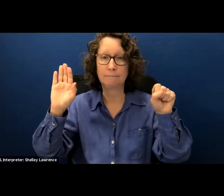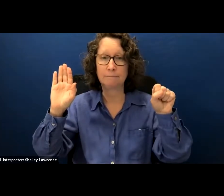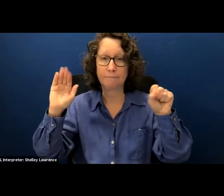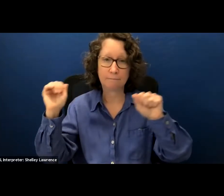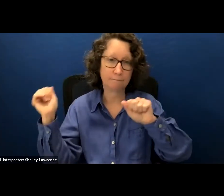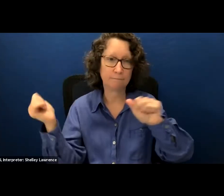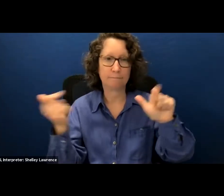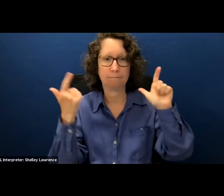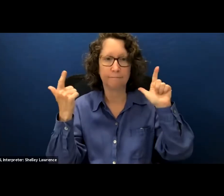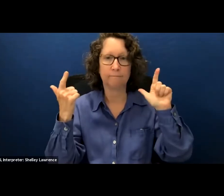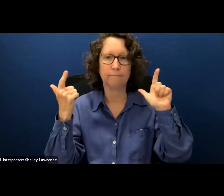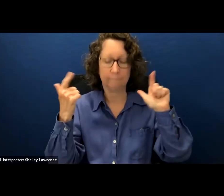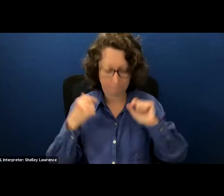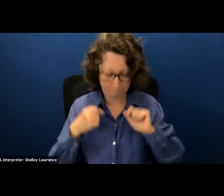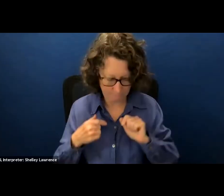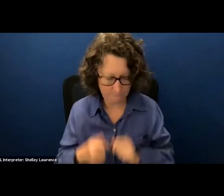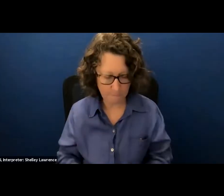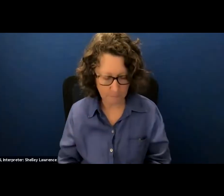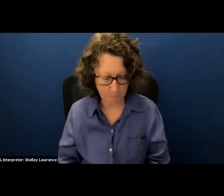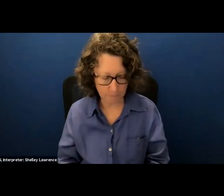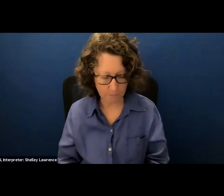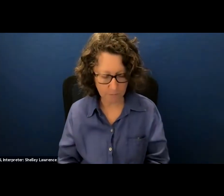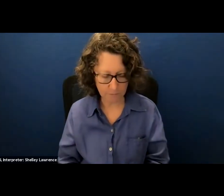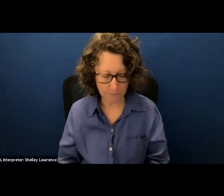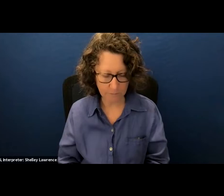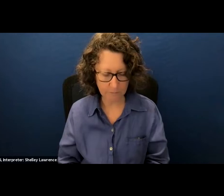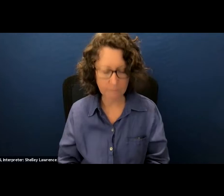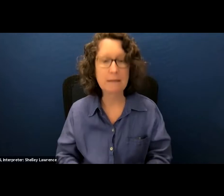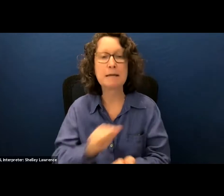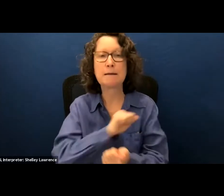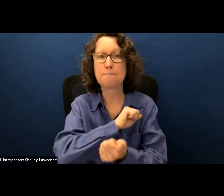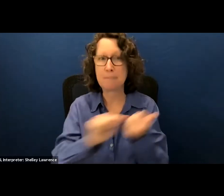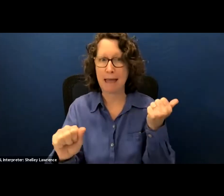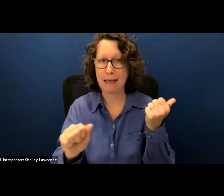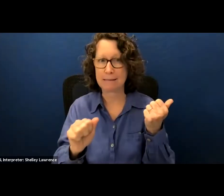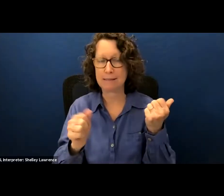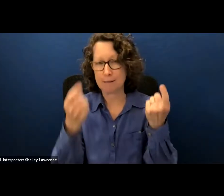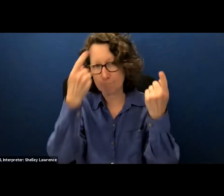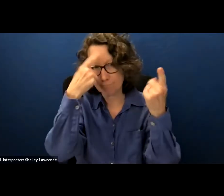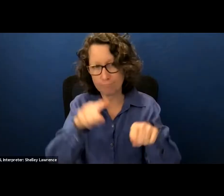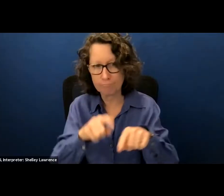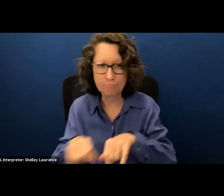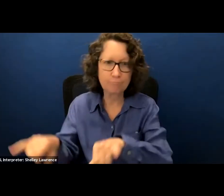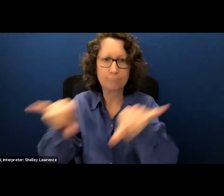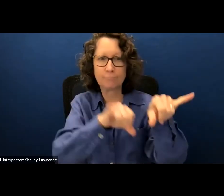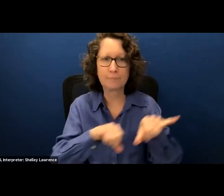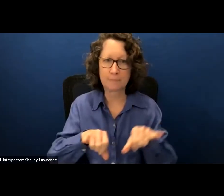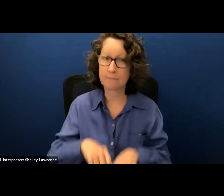Aye. Okay. Motion passes unanimously.